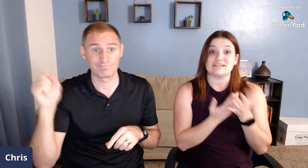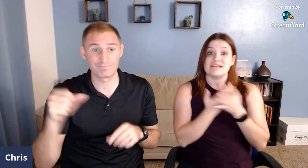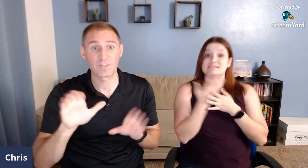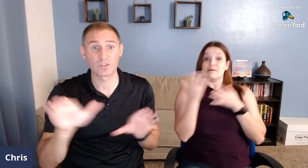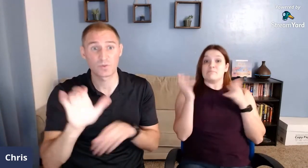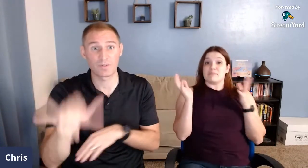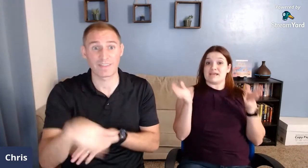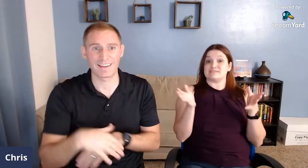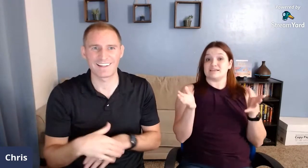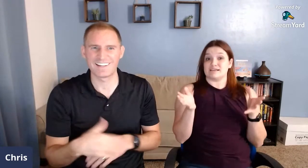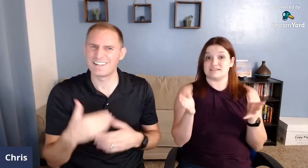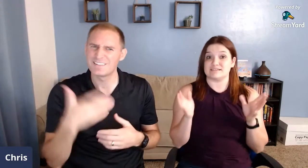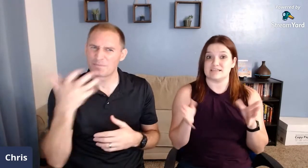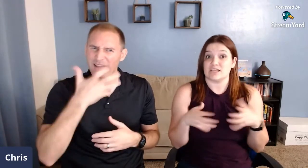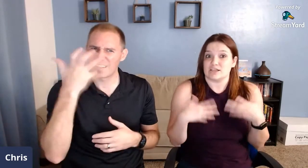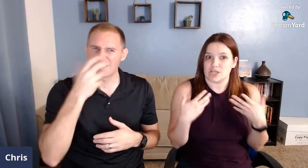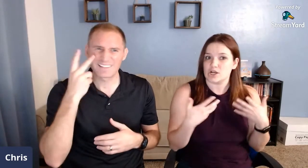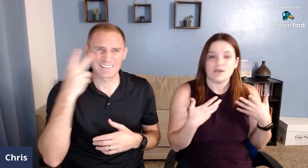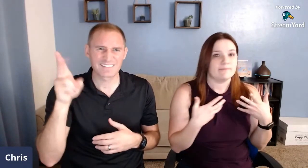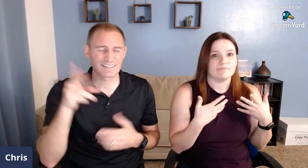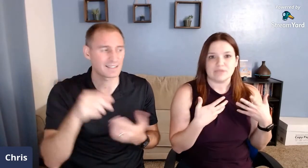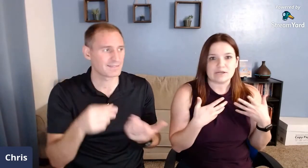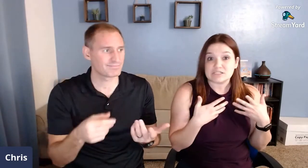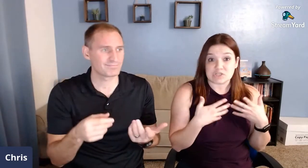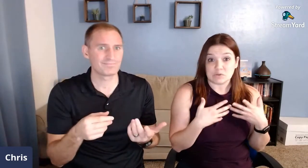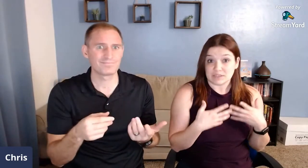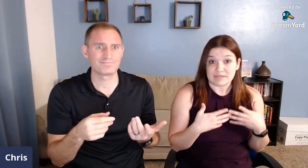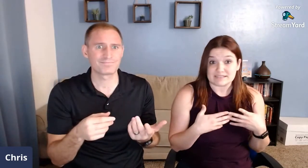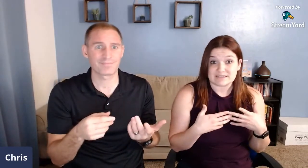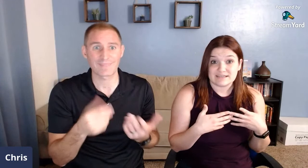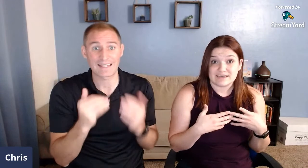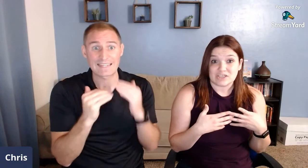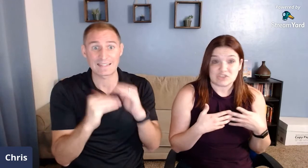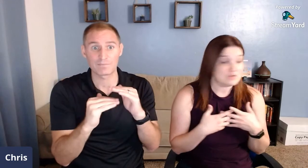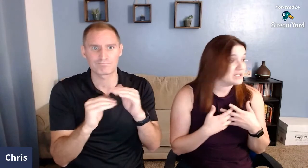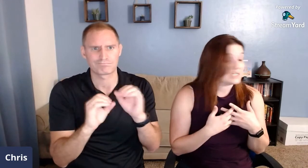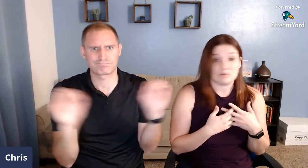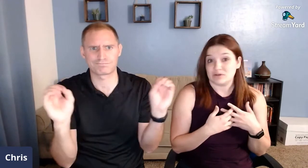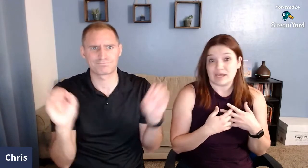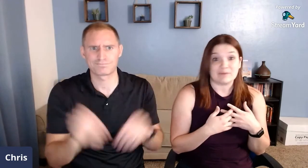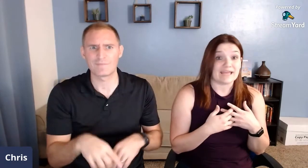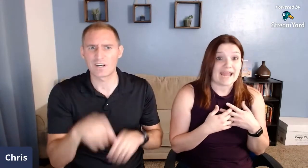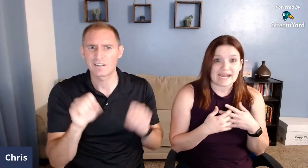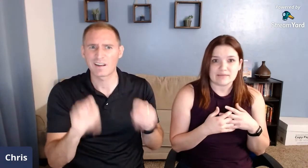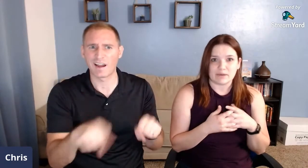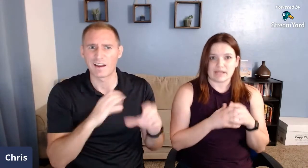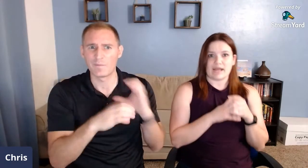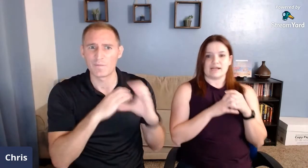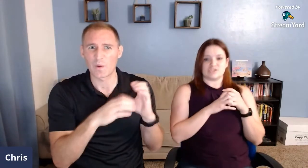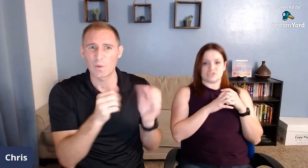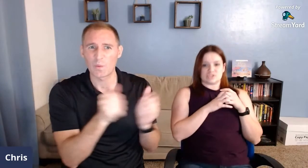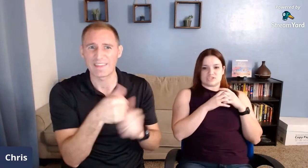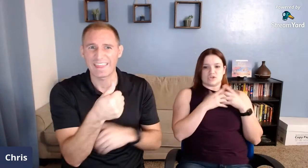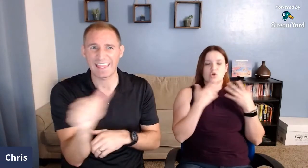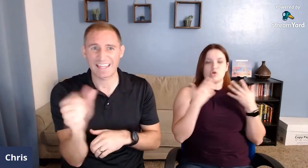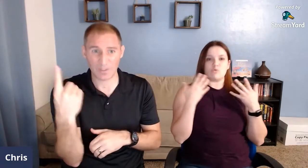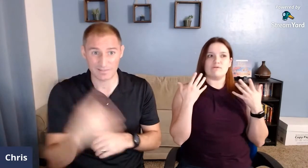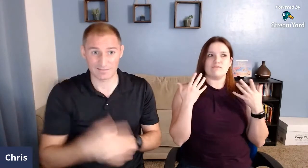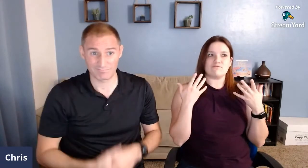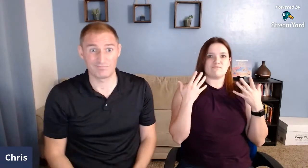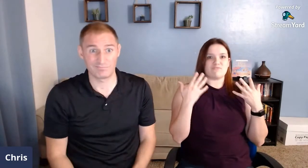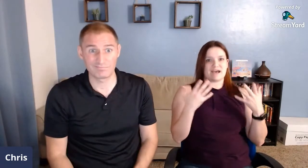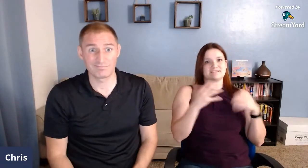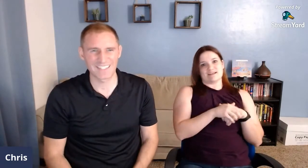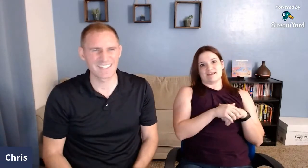it's amazing to see that there is no limits. You can communicate with anybody, and it's just